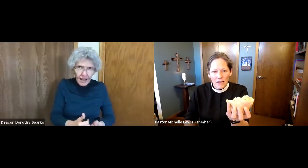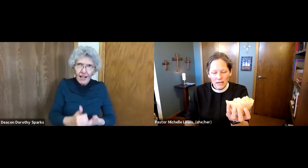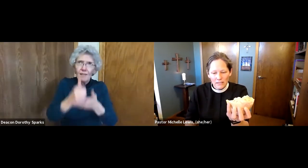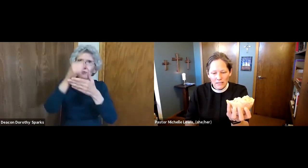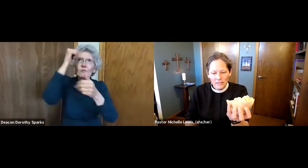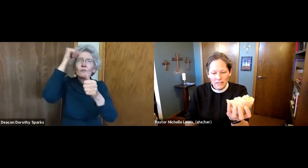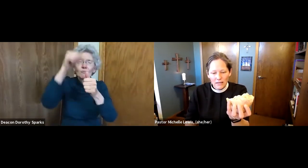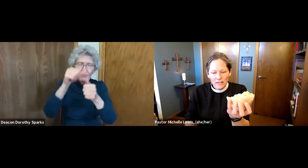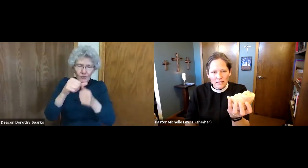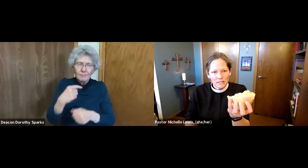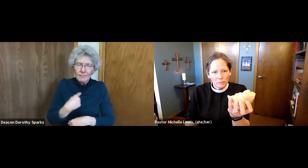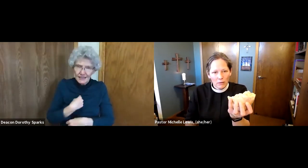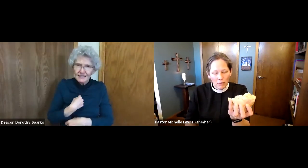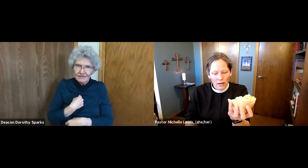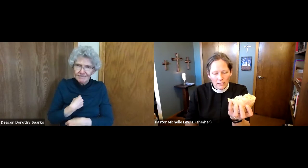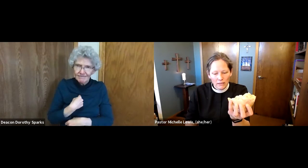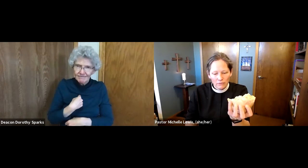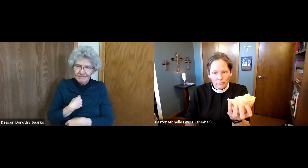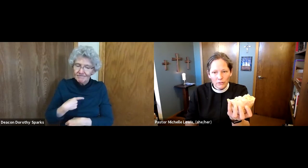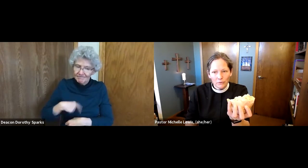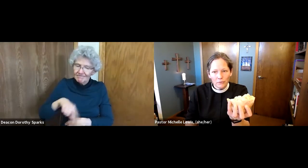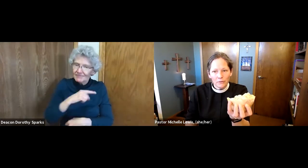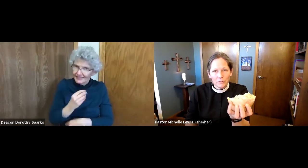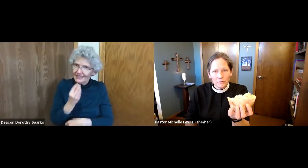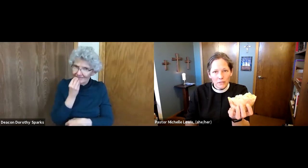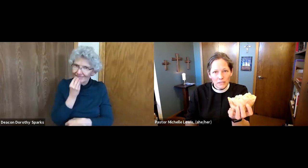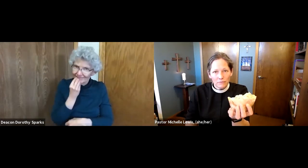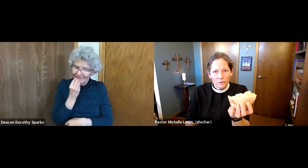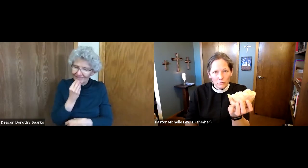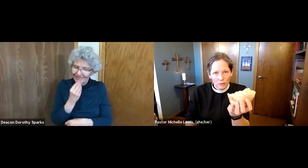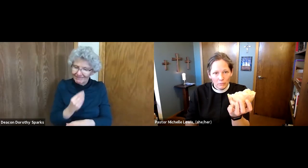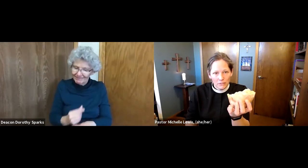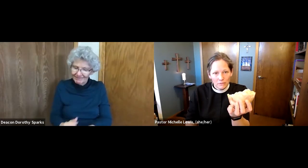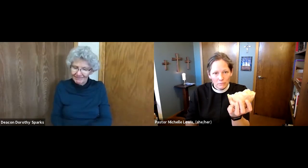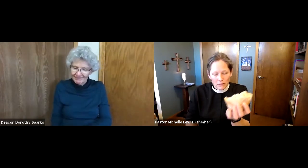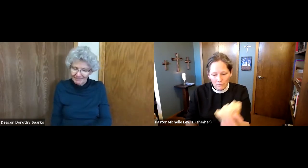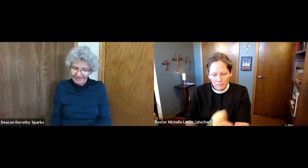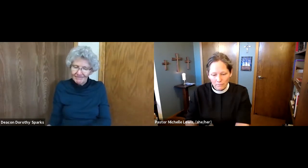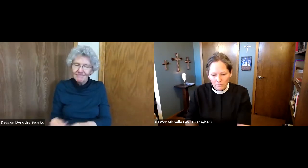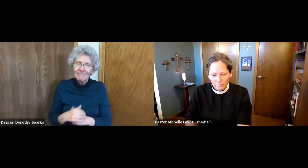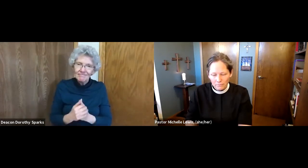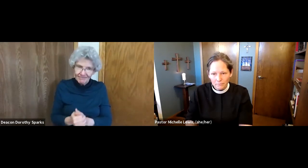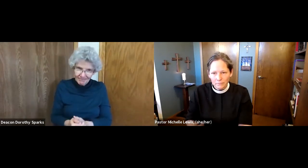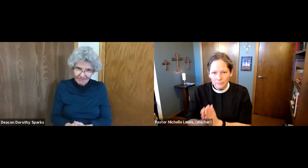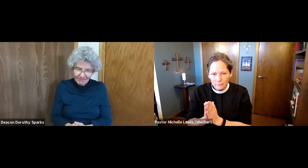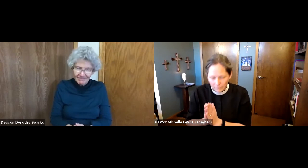saying, "Take and eat. This is my body given for you. Do this for the remembrance of me."